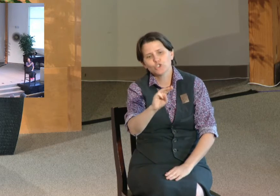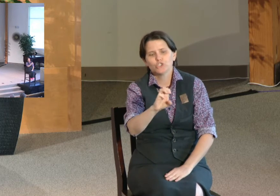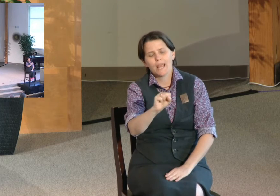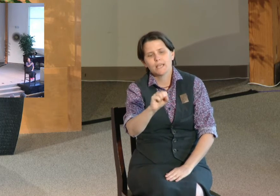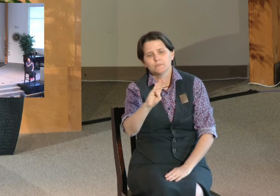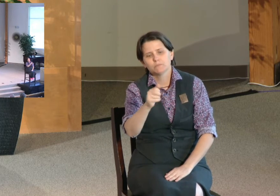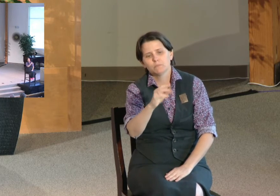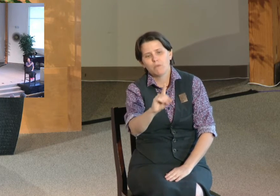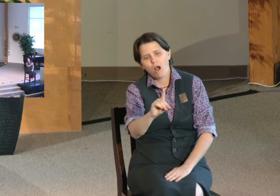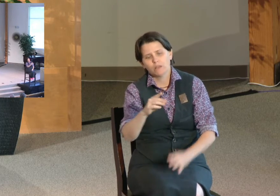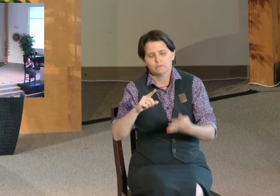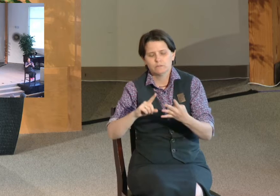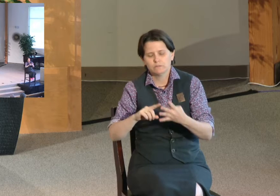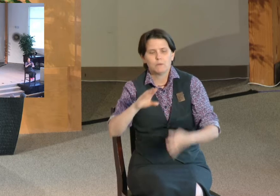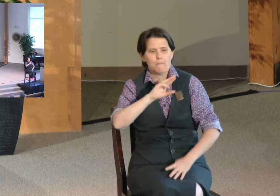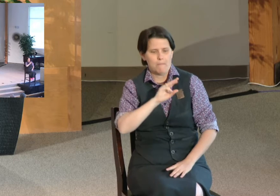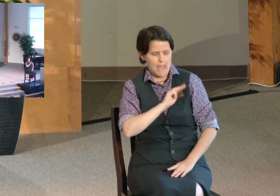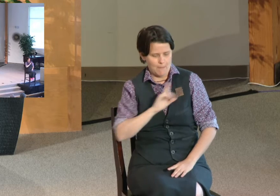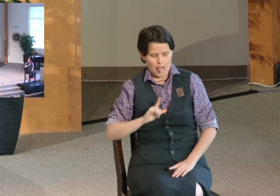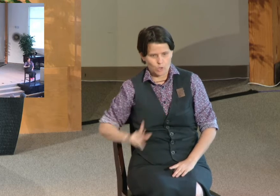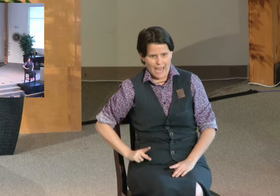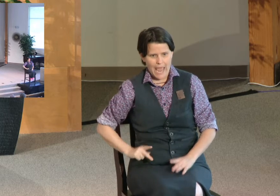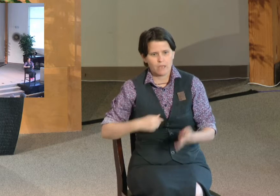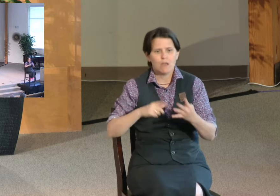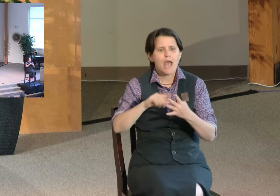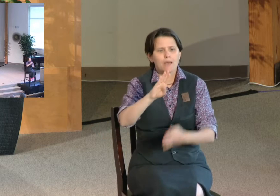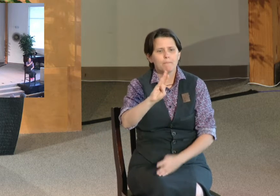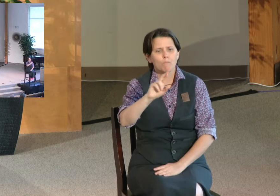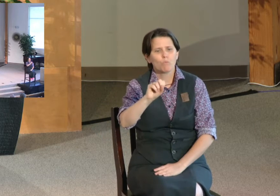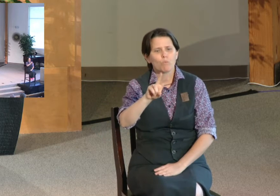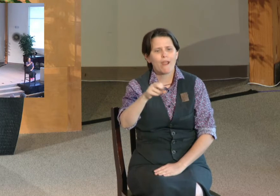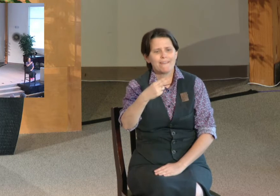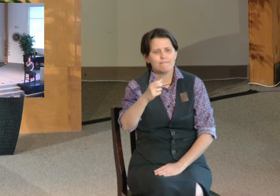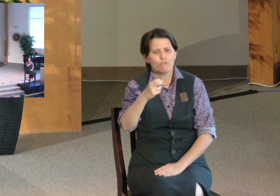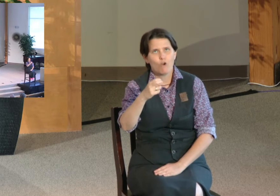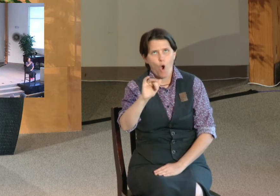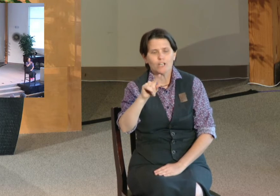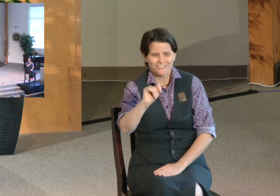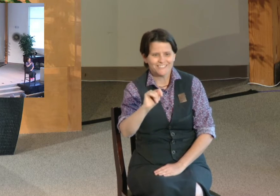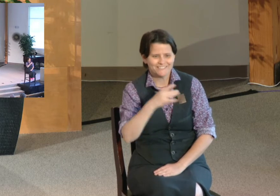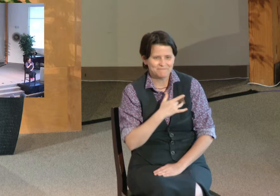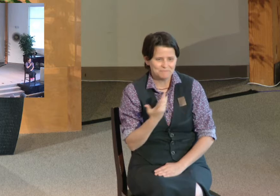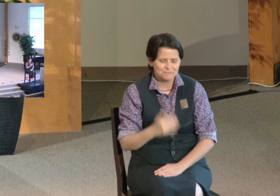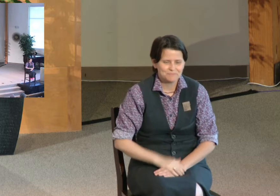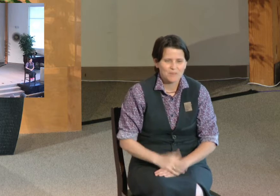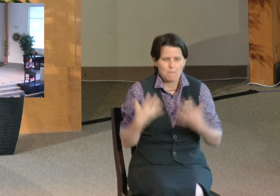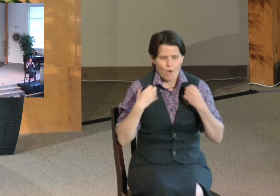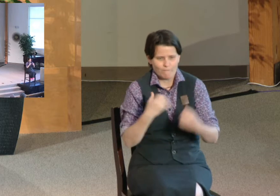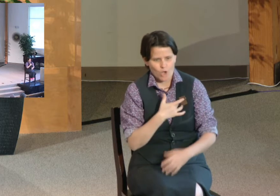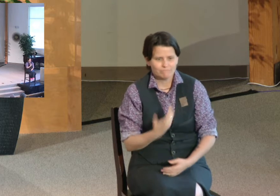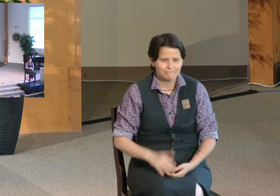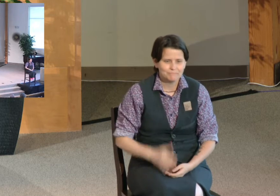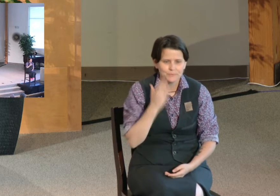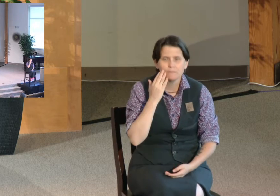zealot outpicturing of this is the sadist. And the sadist is usually detached from emotions and empathy.